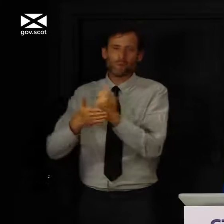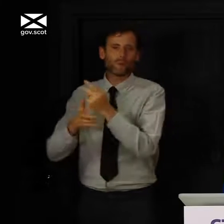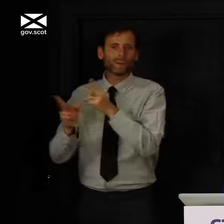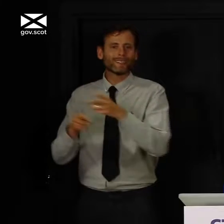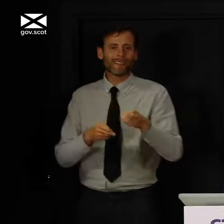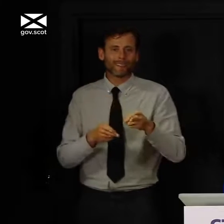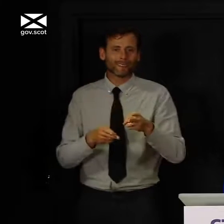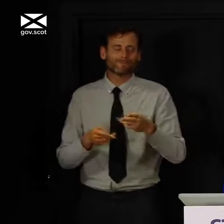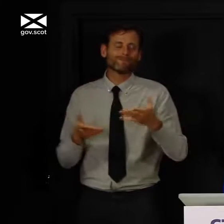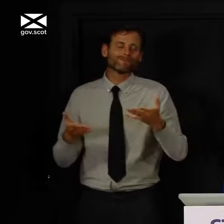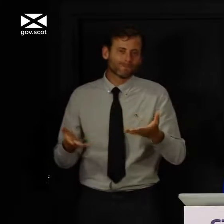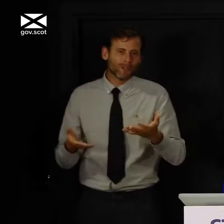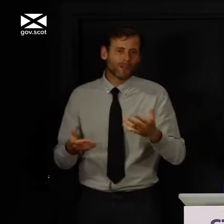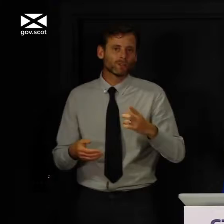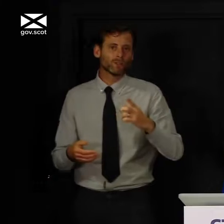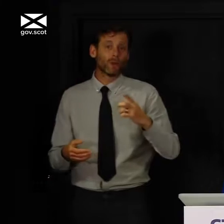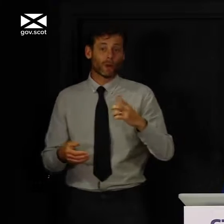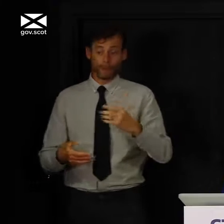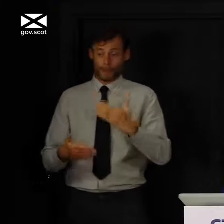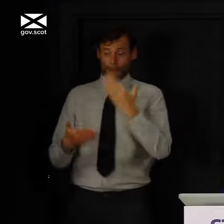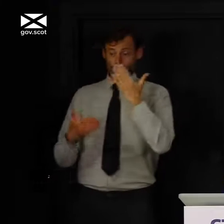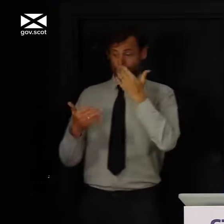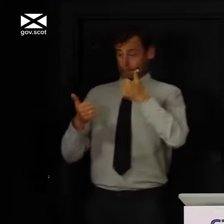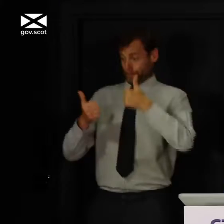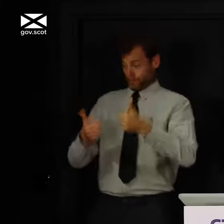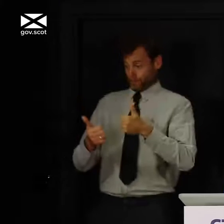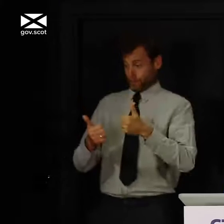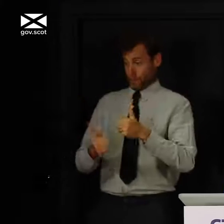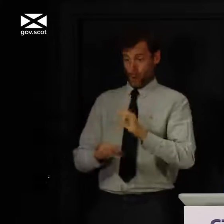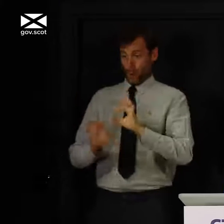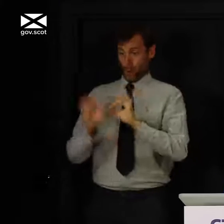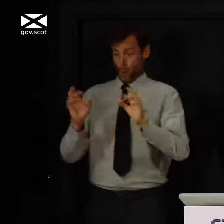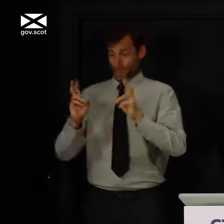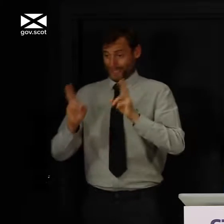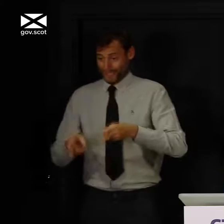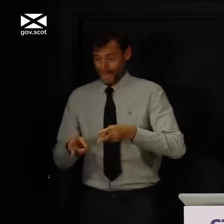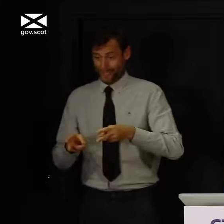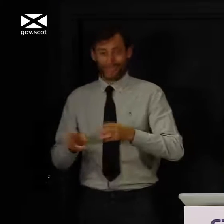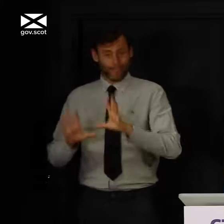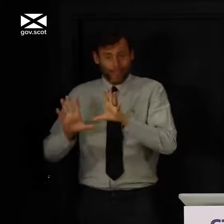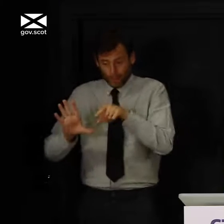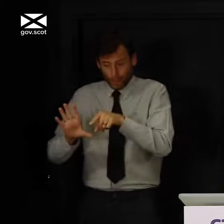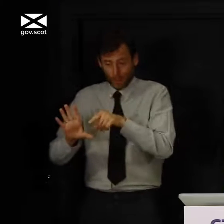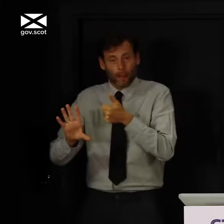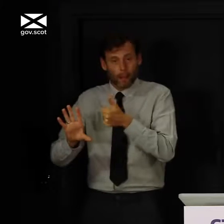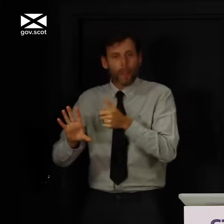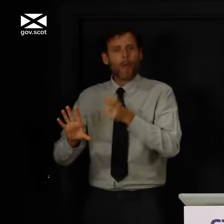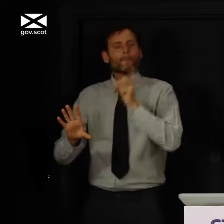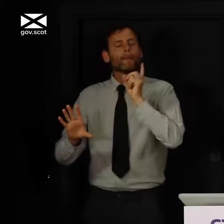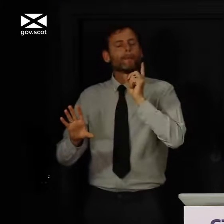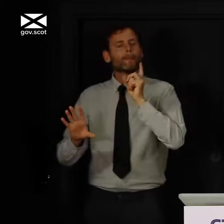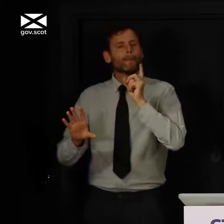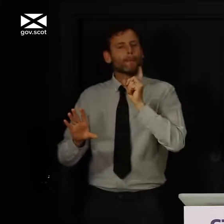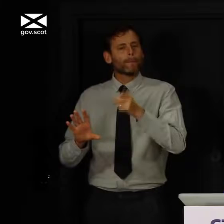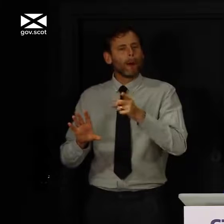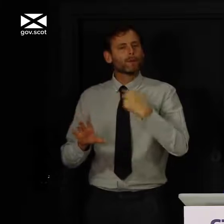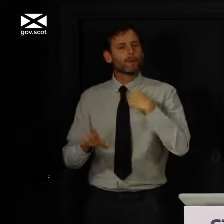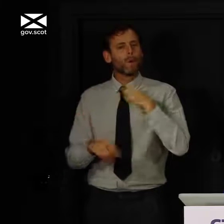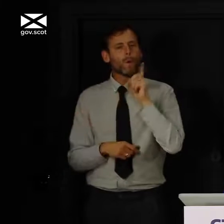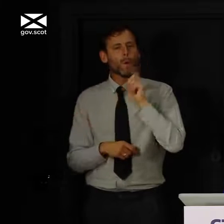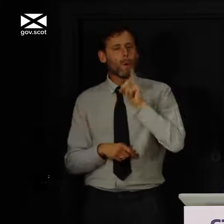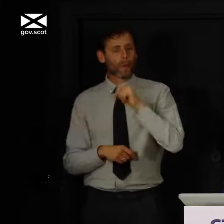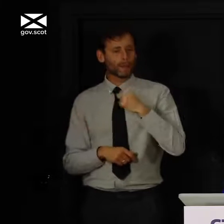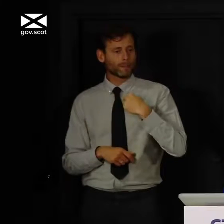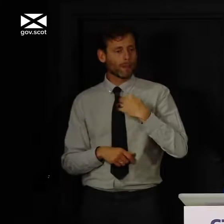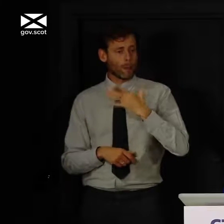hand, it is positive news, and I wouldn't want to detract from that. I would always want to